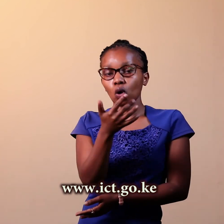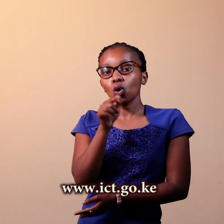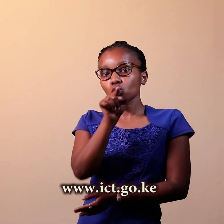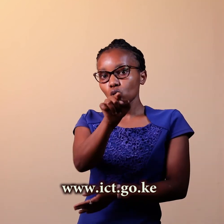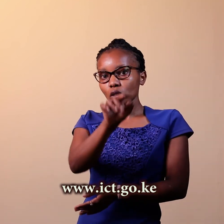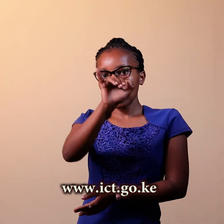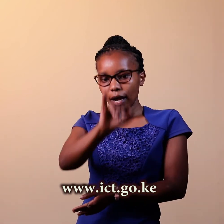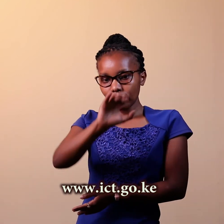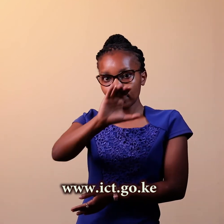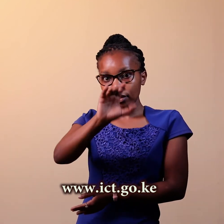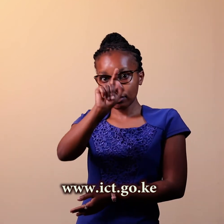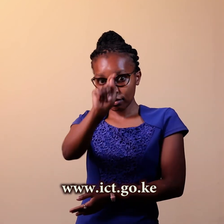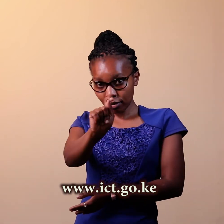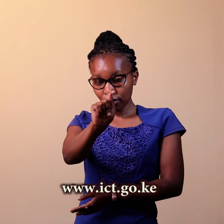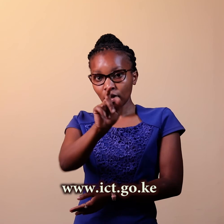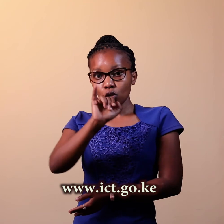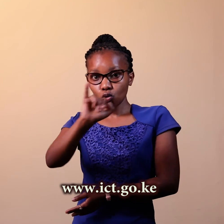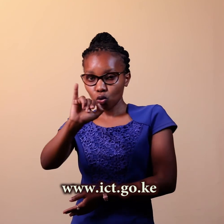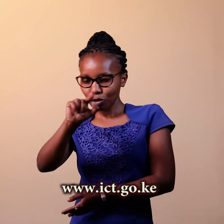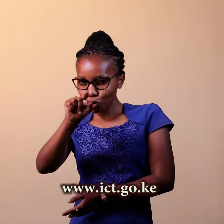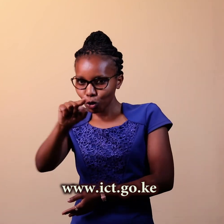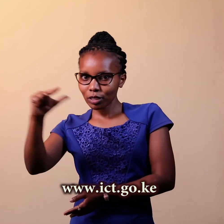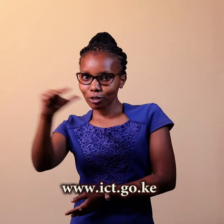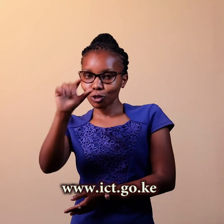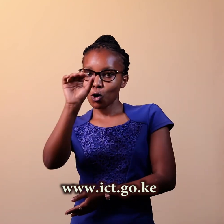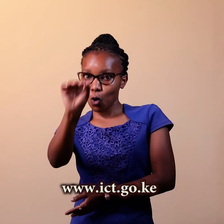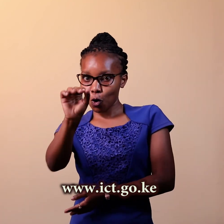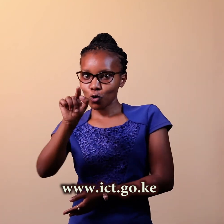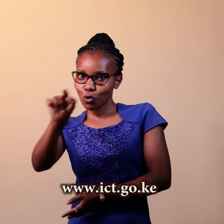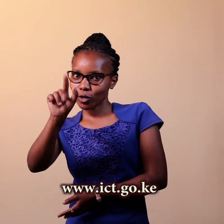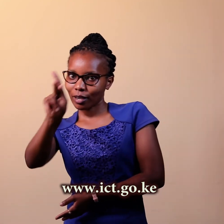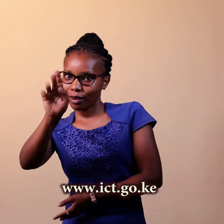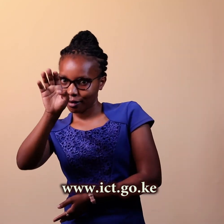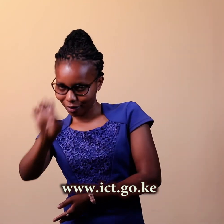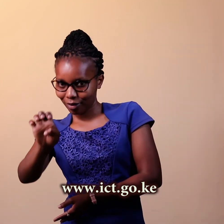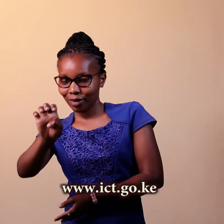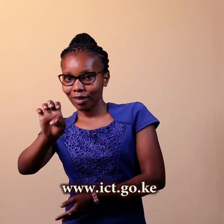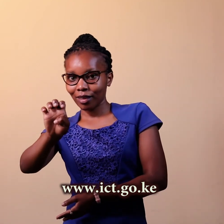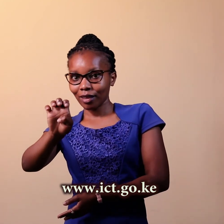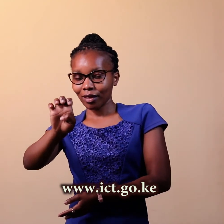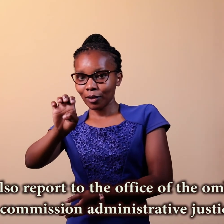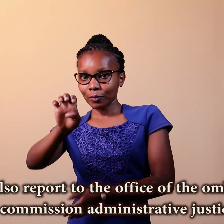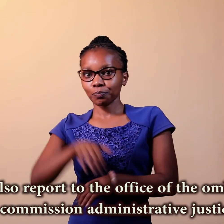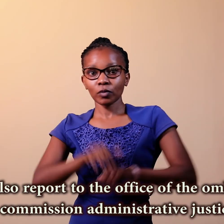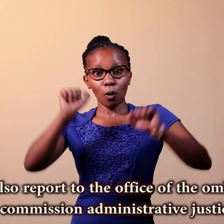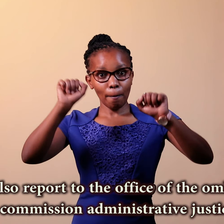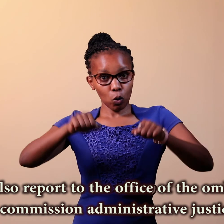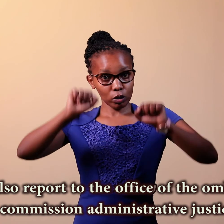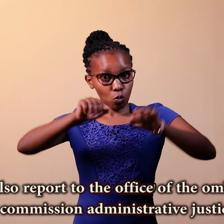Dot. ICT. Dot. Geo. Dot. Ke. You can also. Report. To